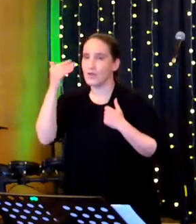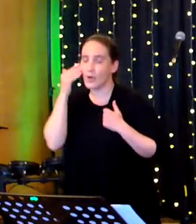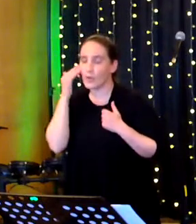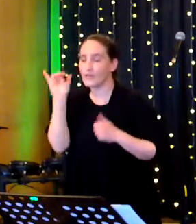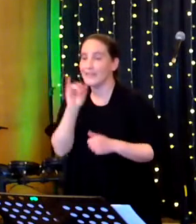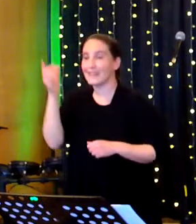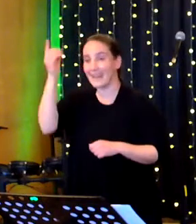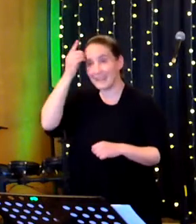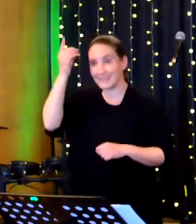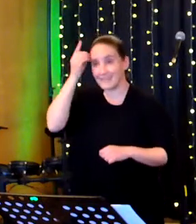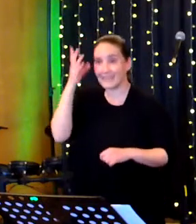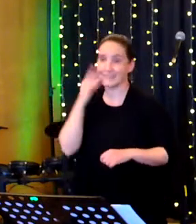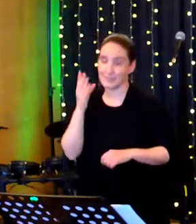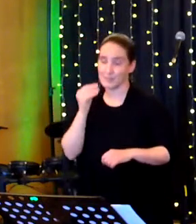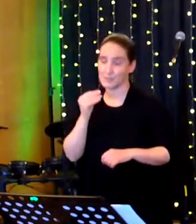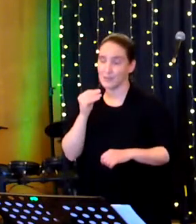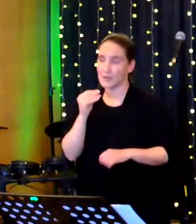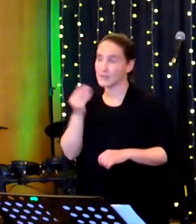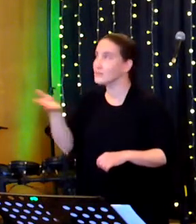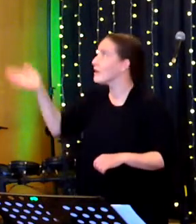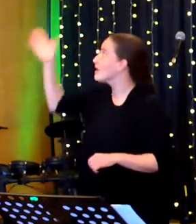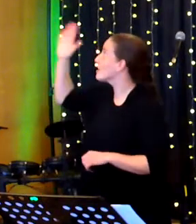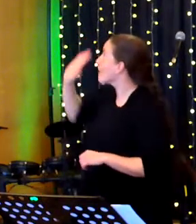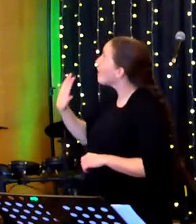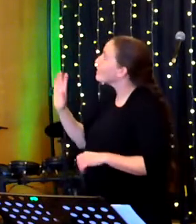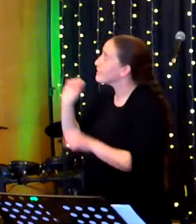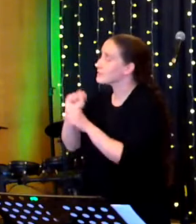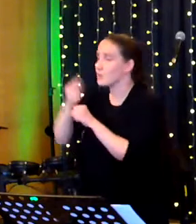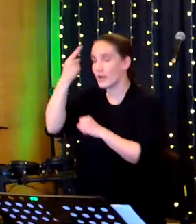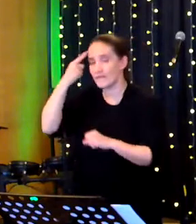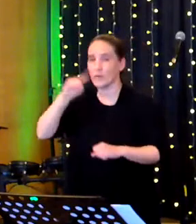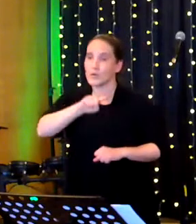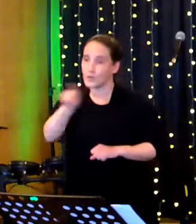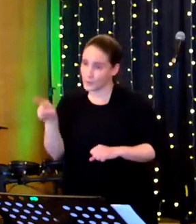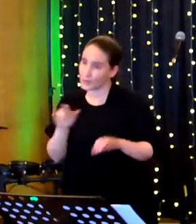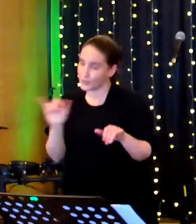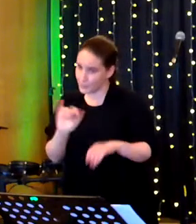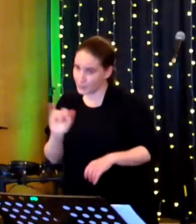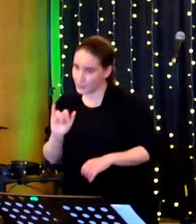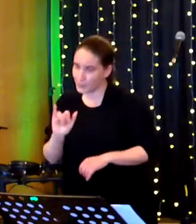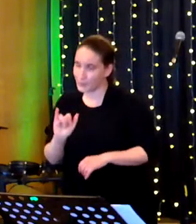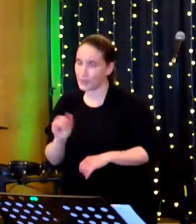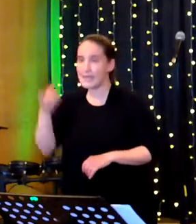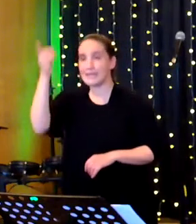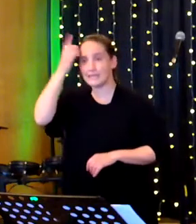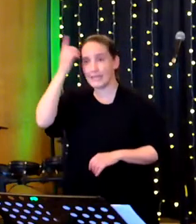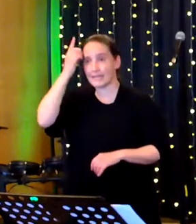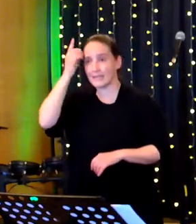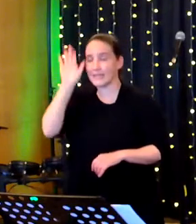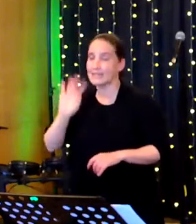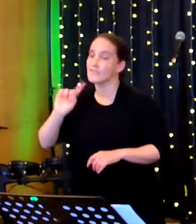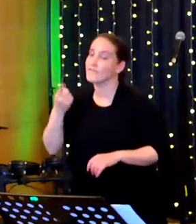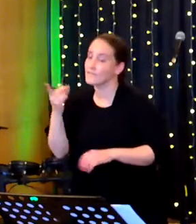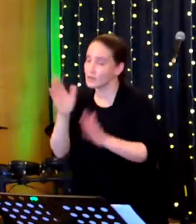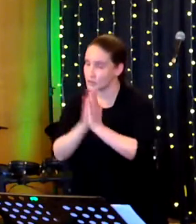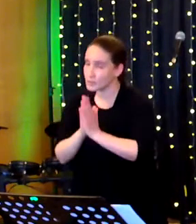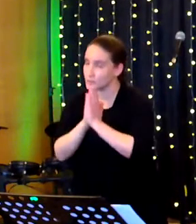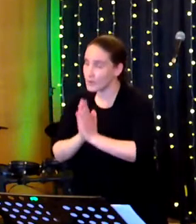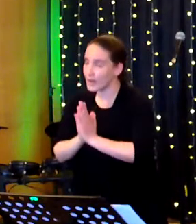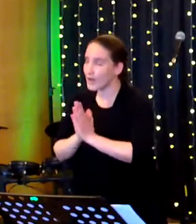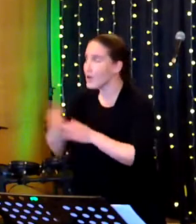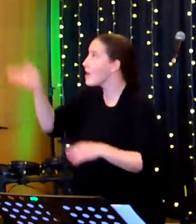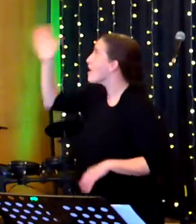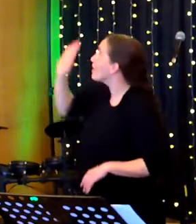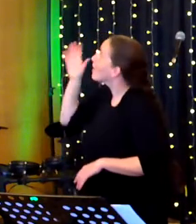raging in heaven. Because his prayer was heard the first time he prayed it. Just because we